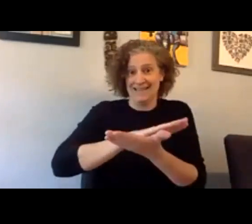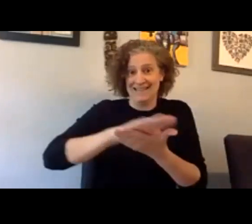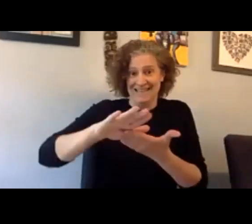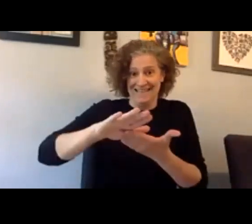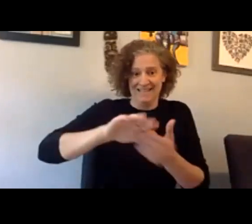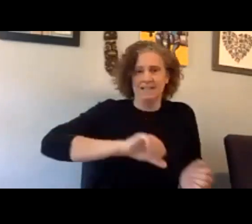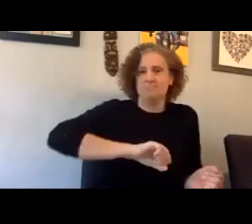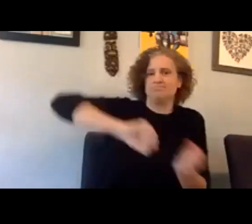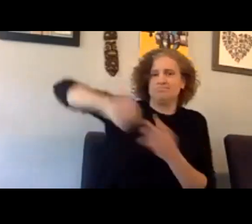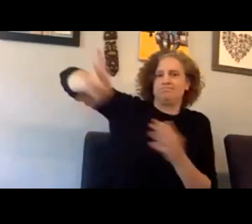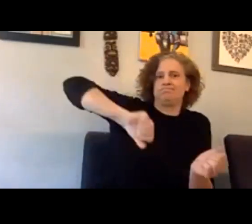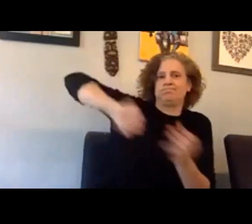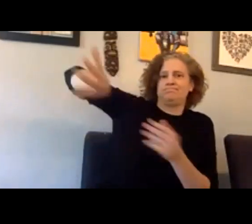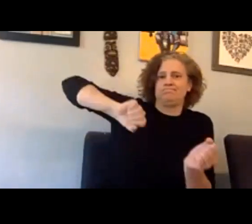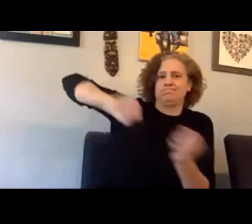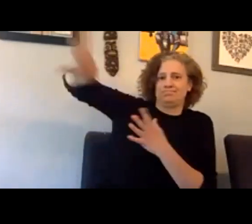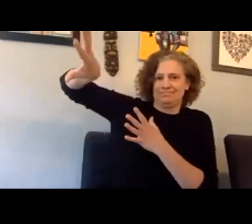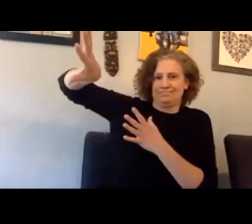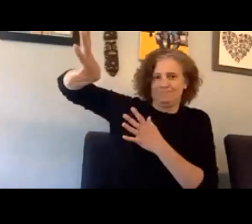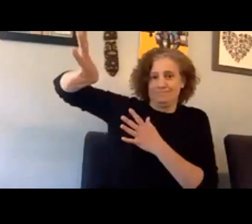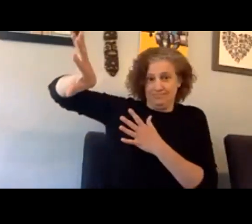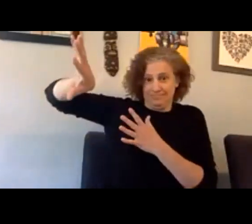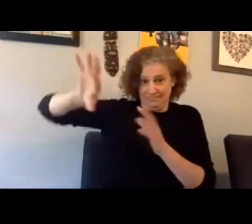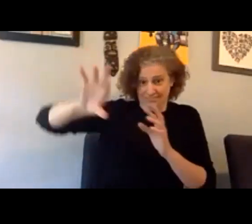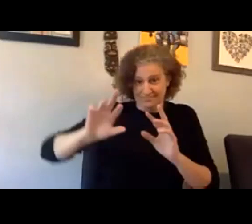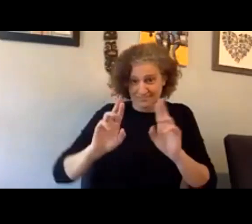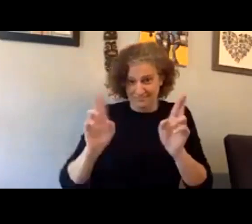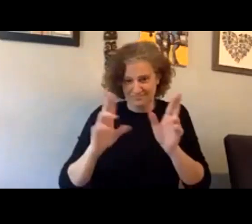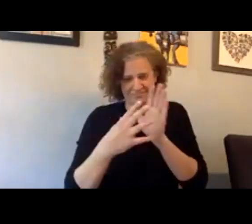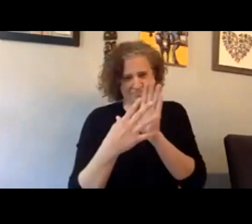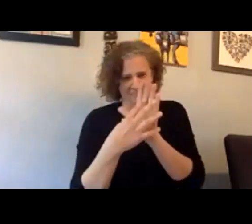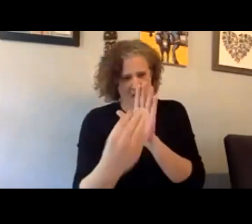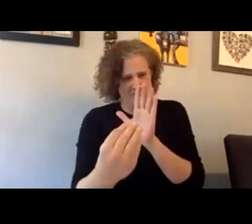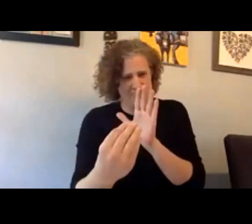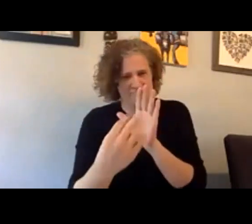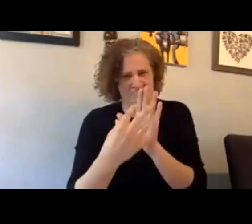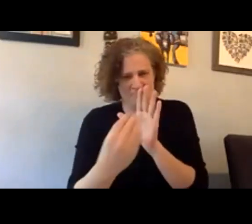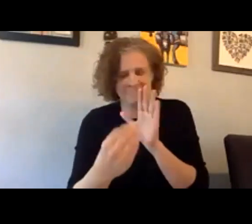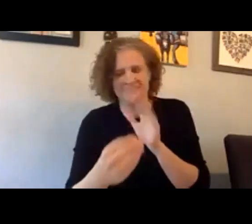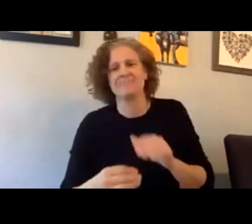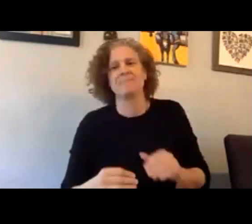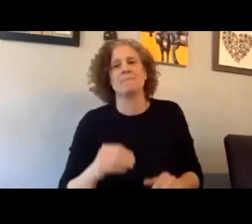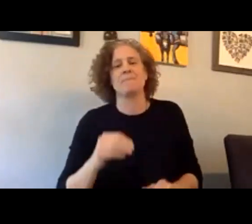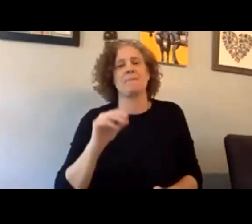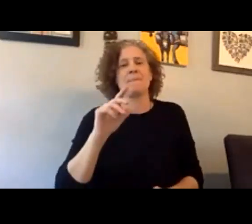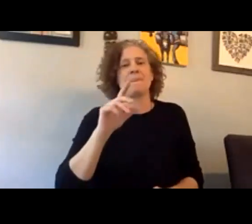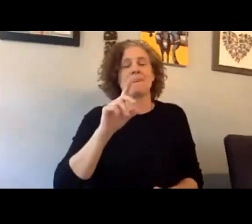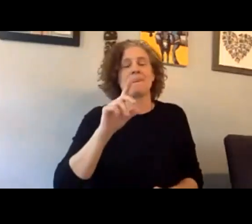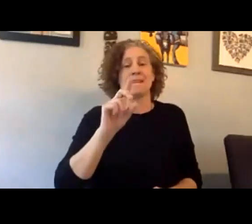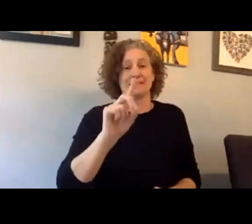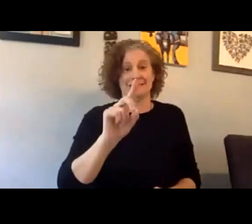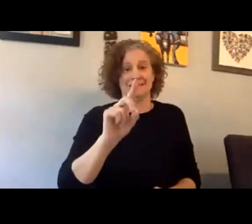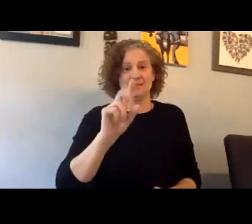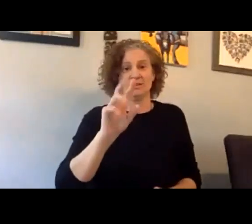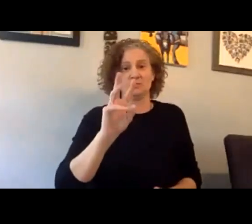The dishwasher, when it's clean, then we unload it. Okay, so you can copy me.